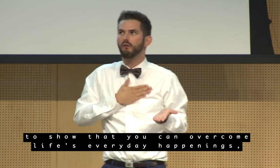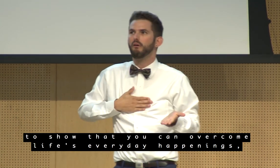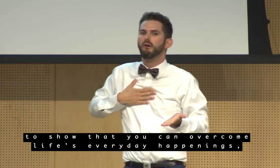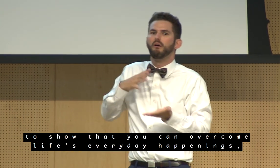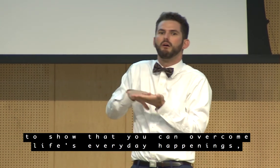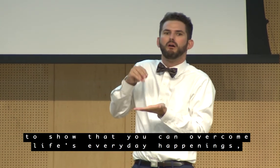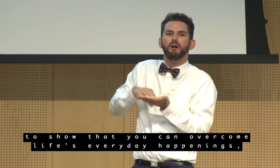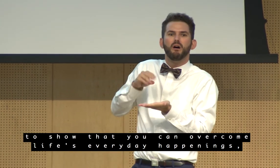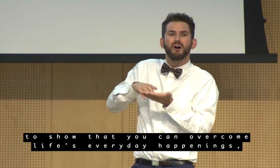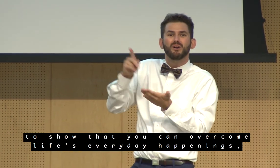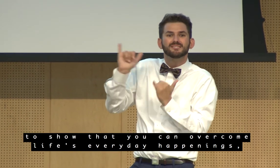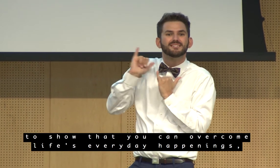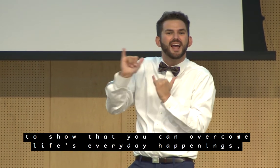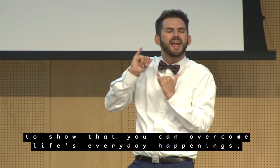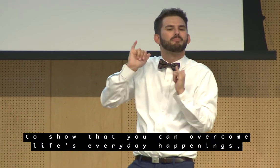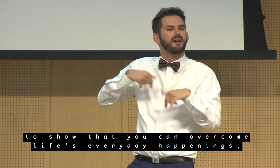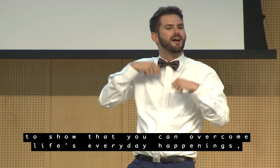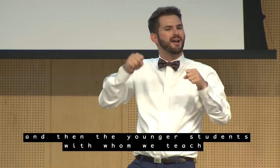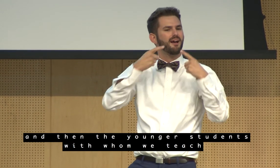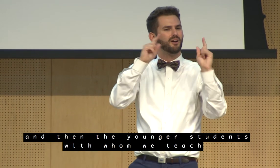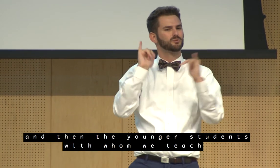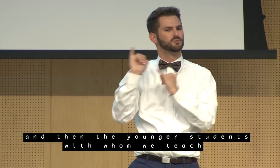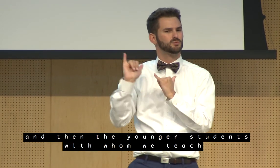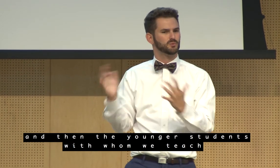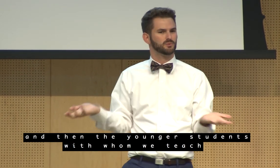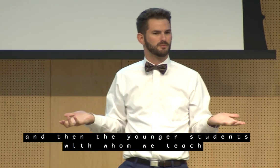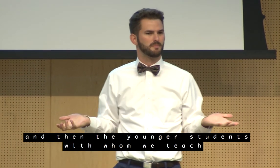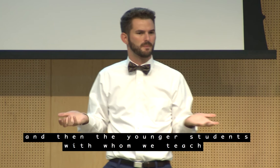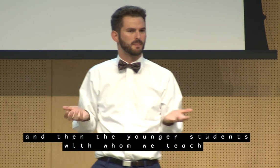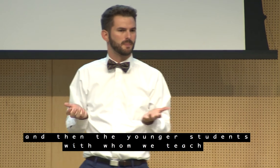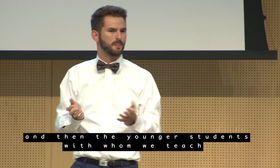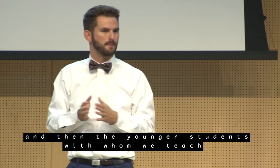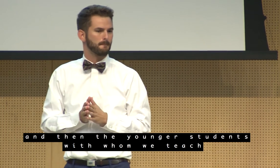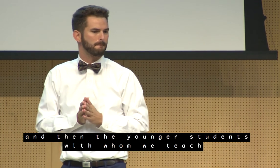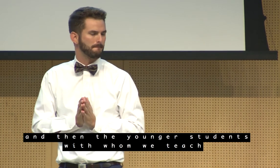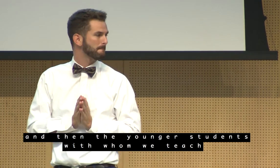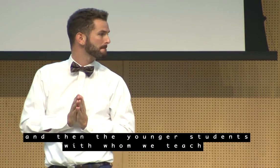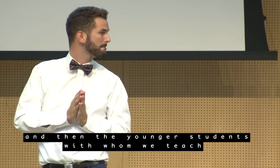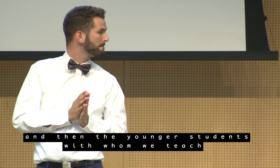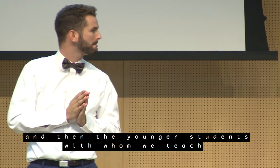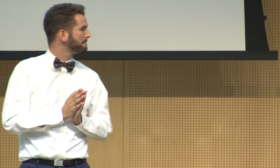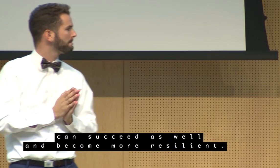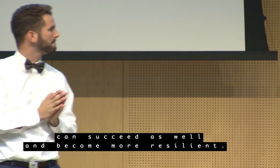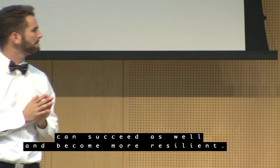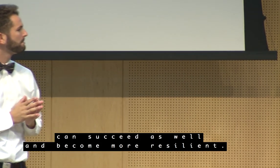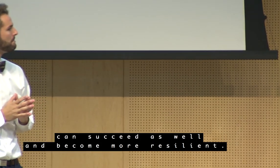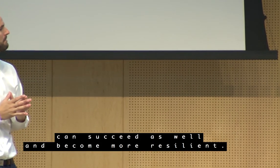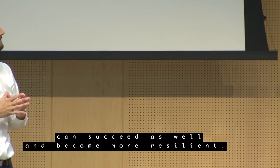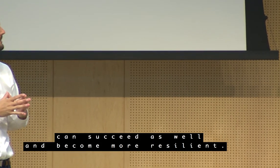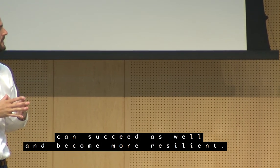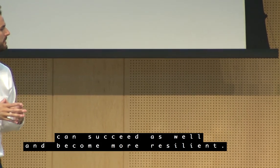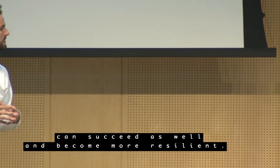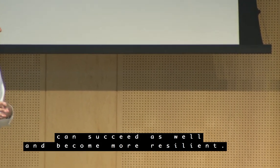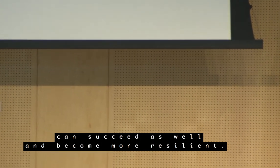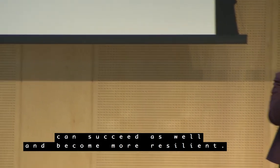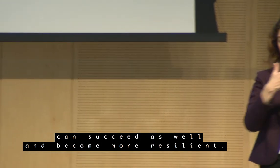overcome life's everyday happenings, and then the younger students with whom we teach can succeed as well and become more